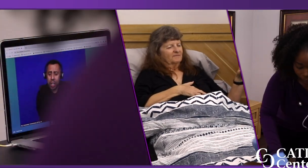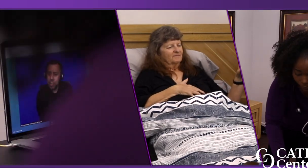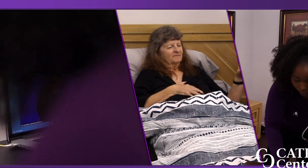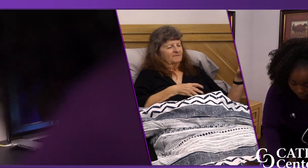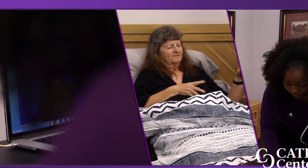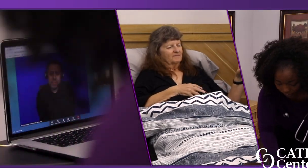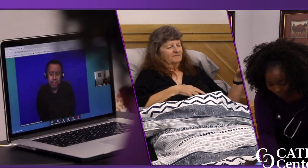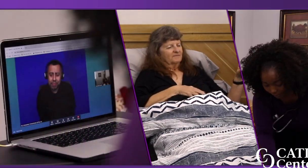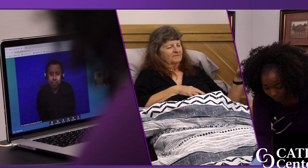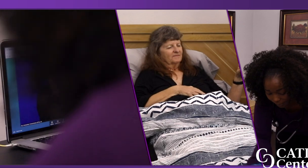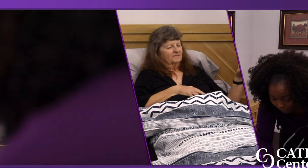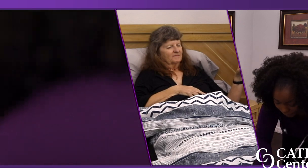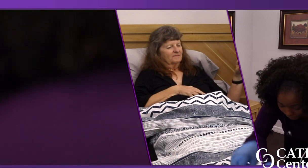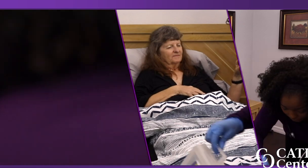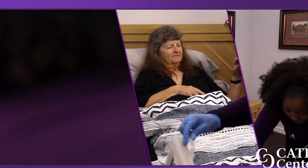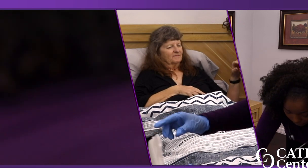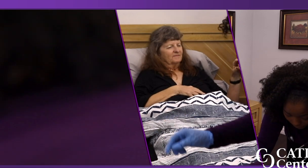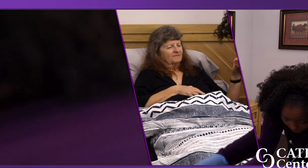Okay, I don't mind.